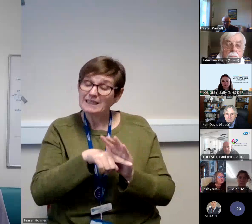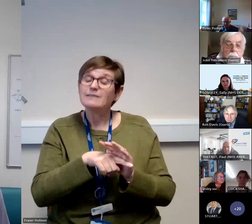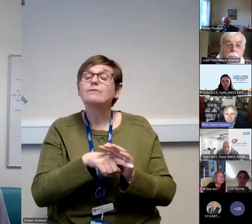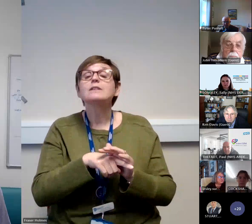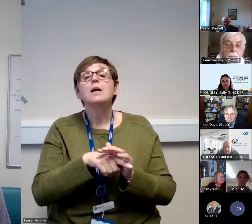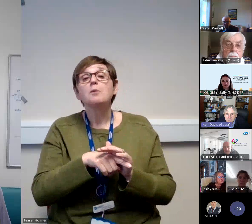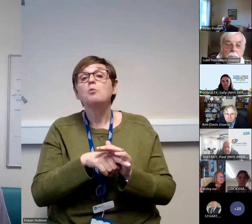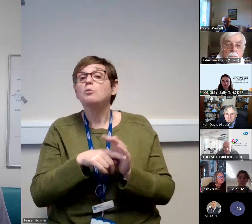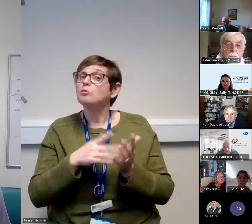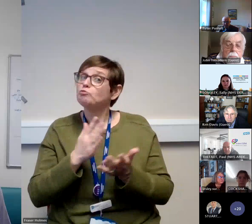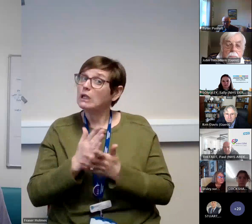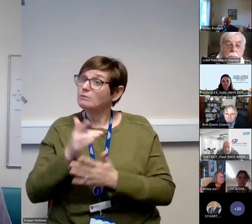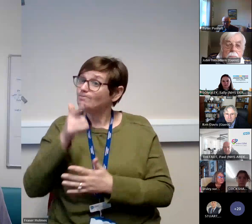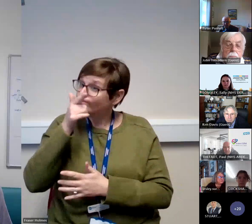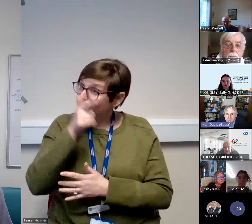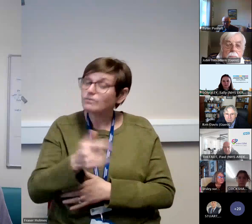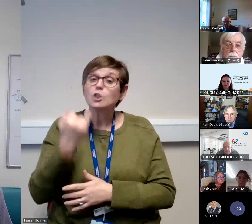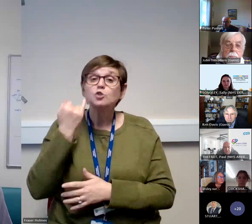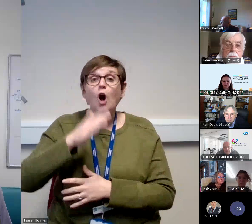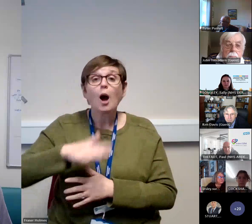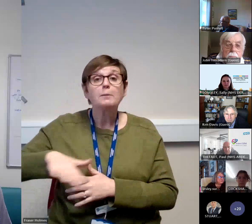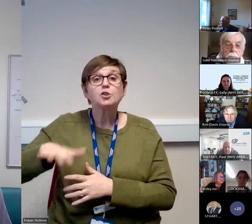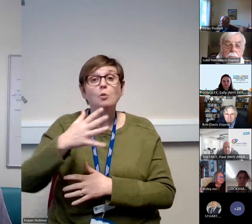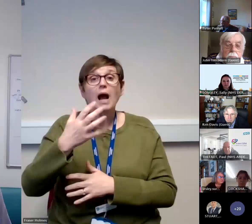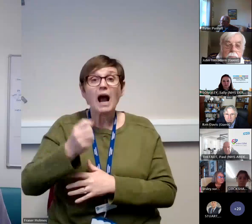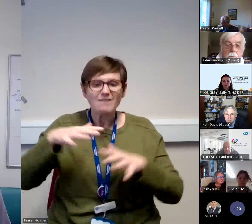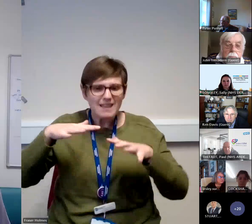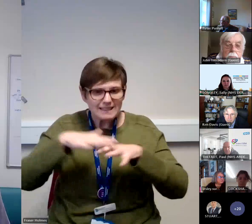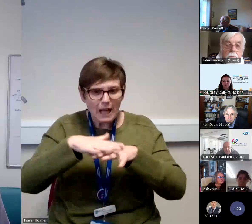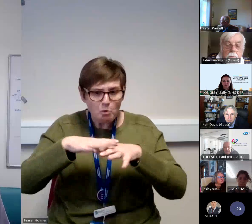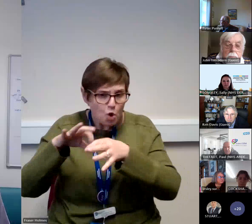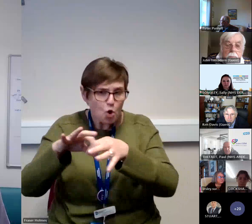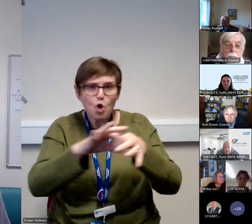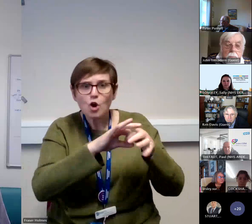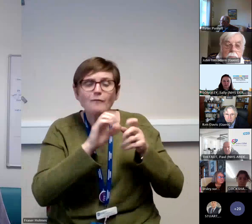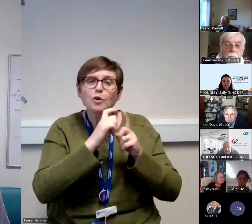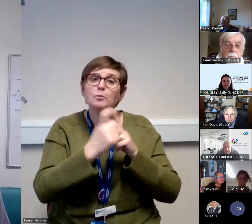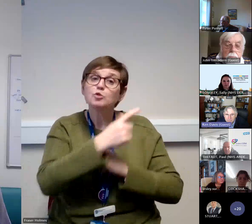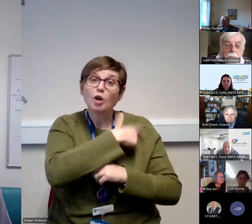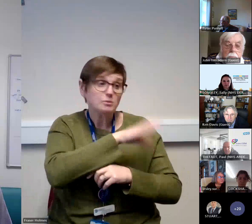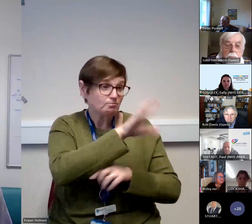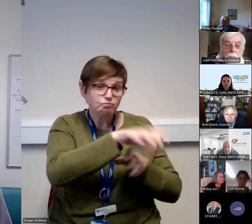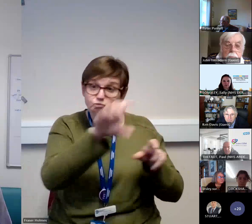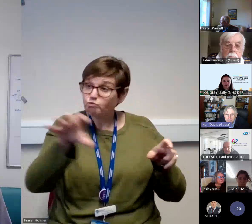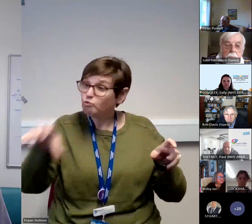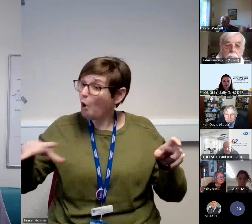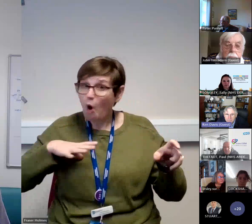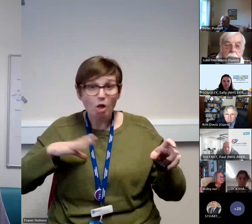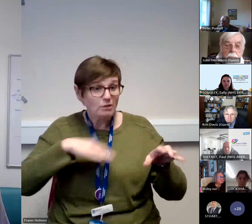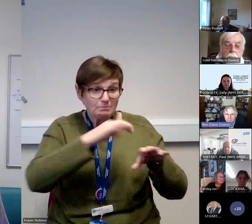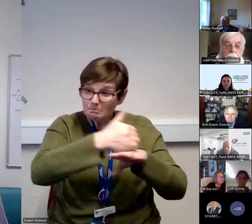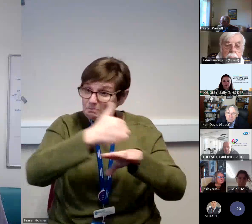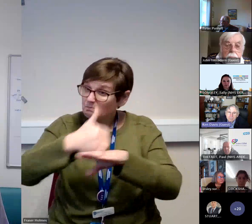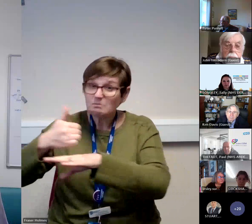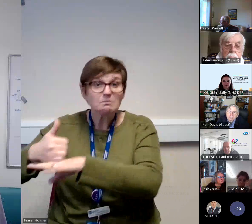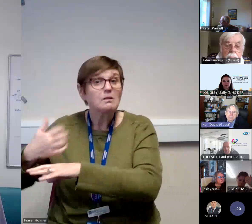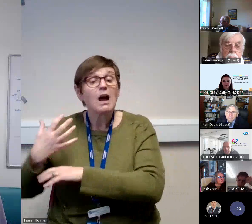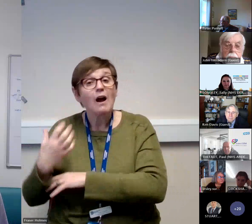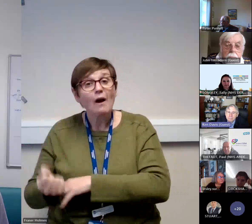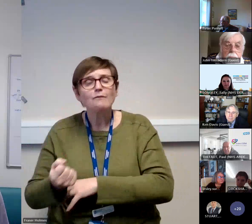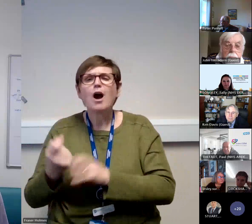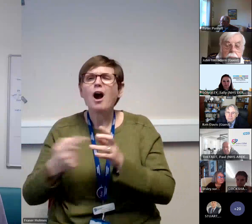fortunate in Derbyshire to have the network of community hospital sites that we do have, and in other areas where they